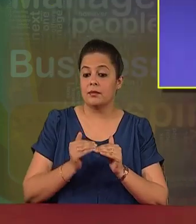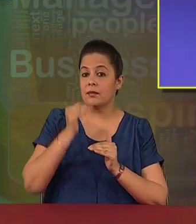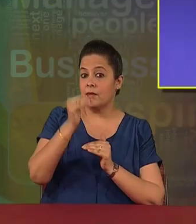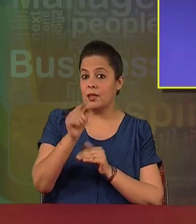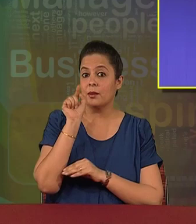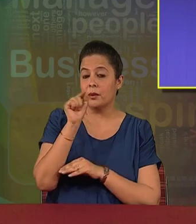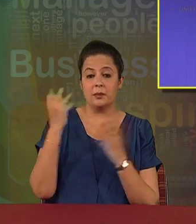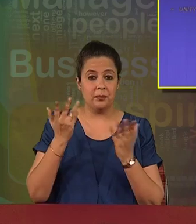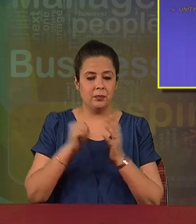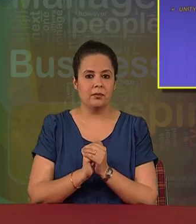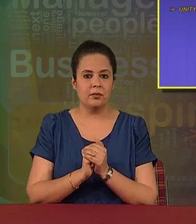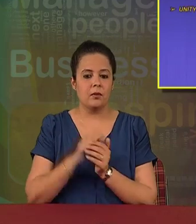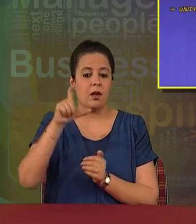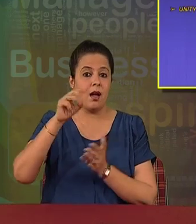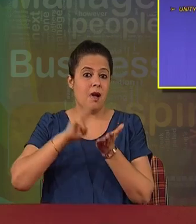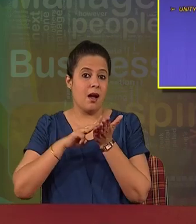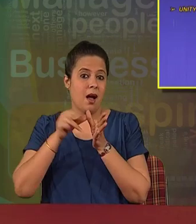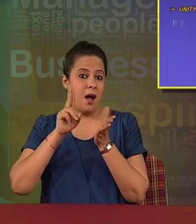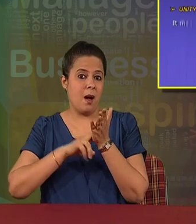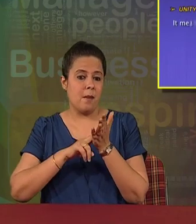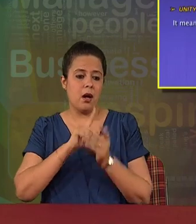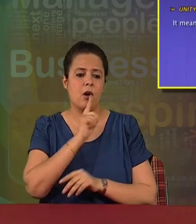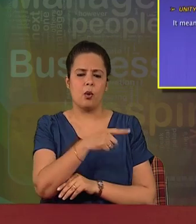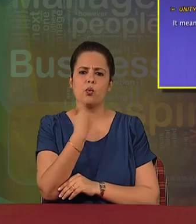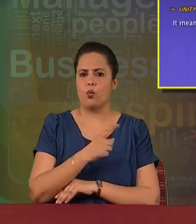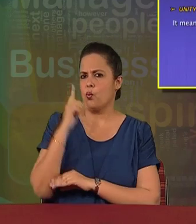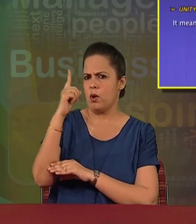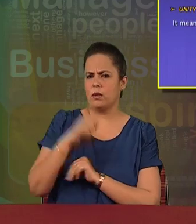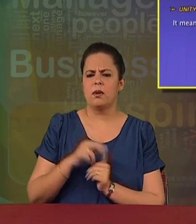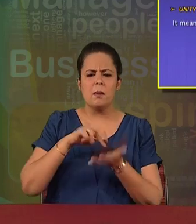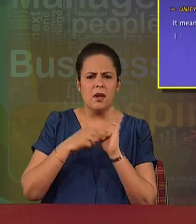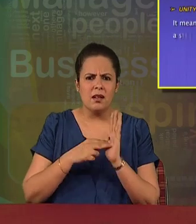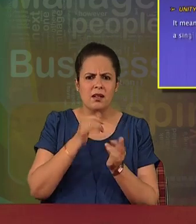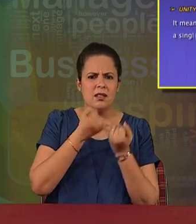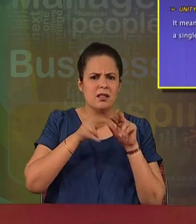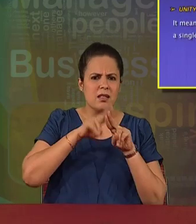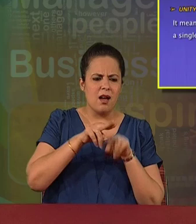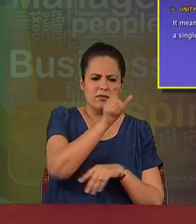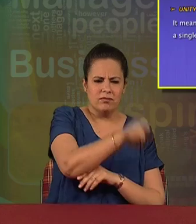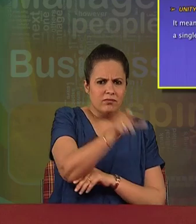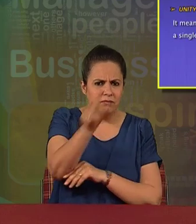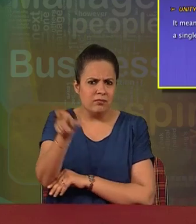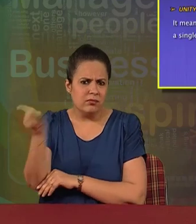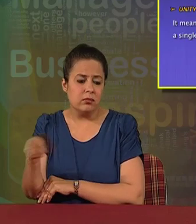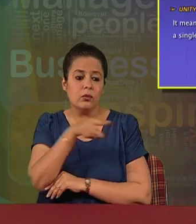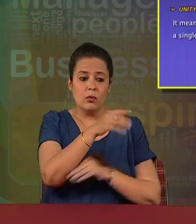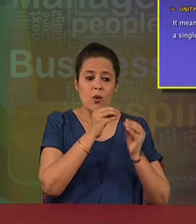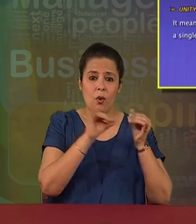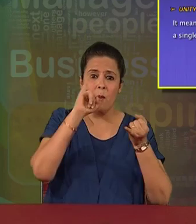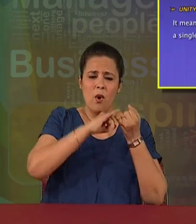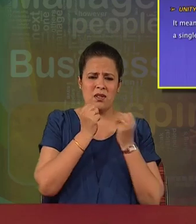Our next principle is unity of command. It means each employee must have a single boss